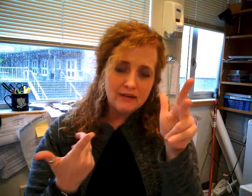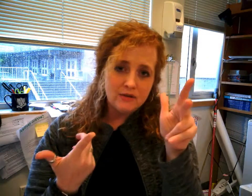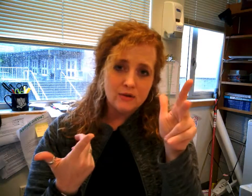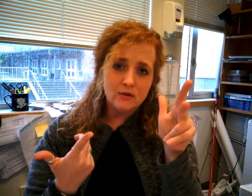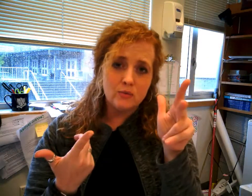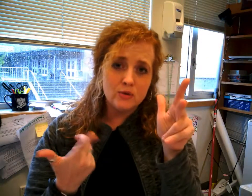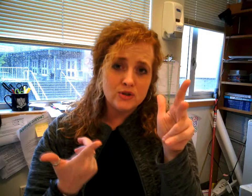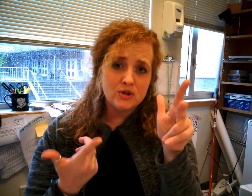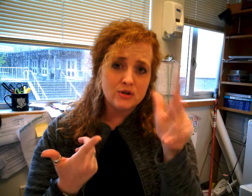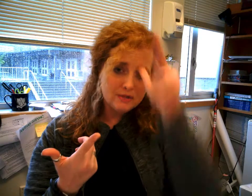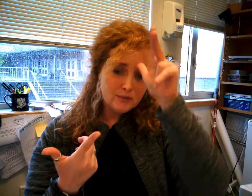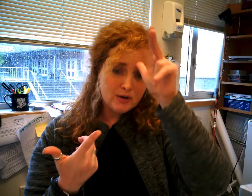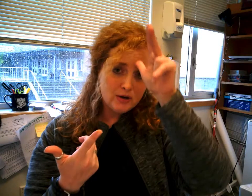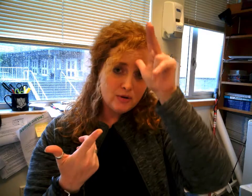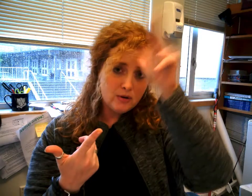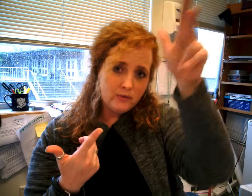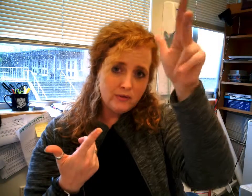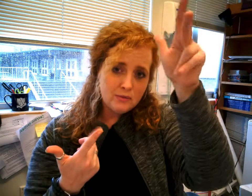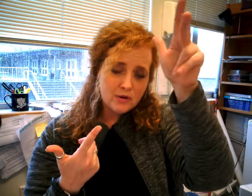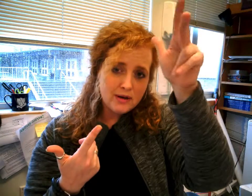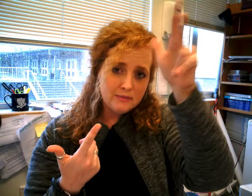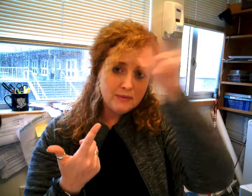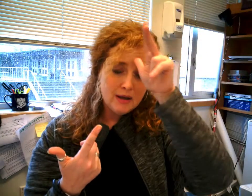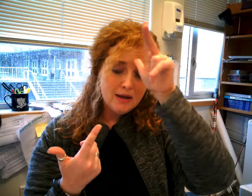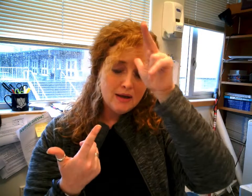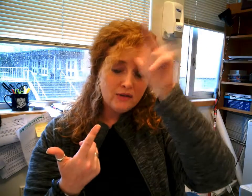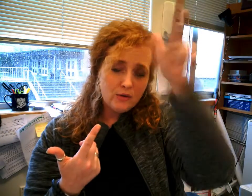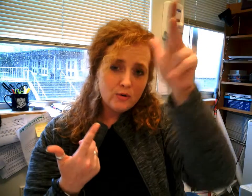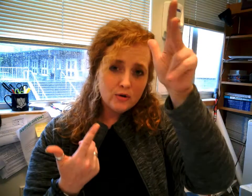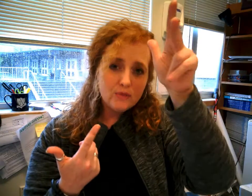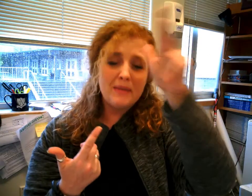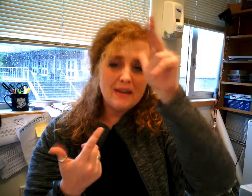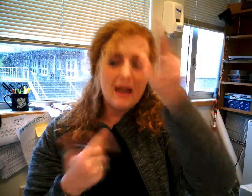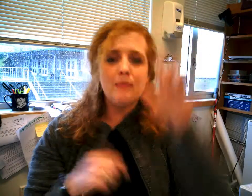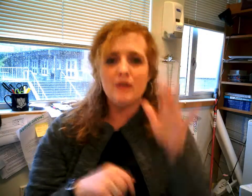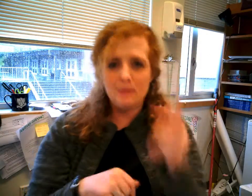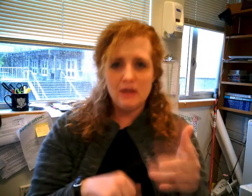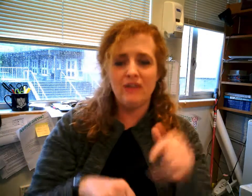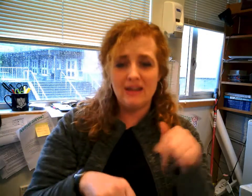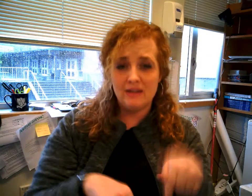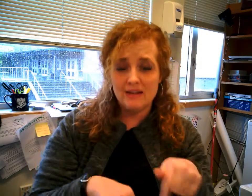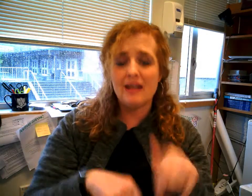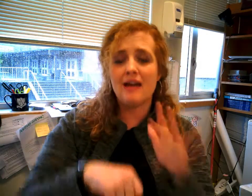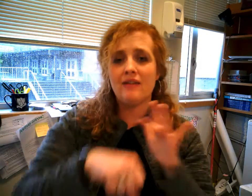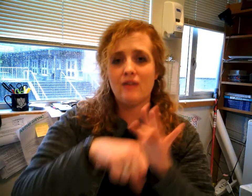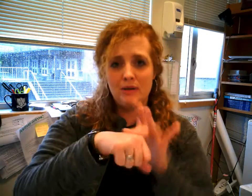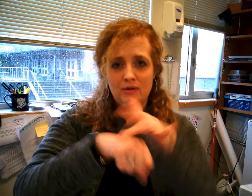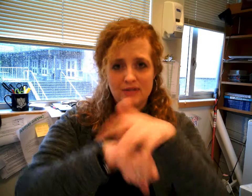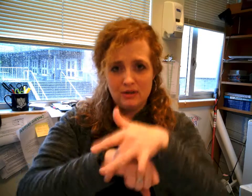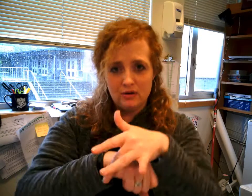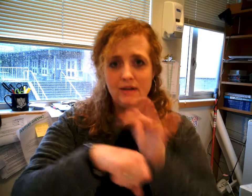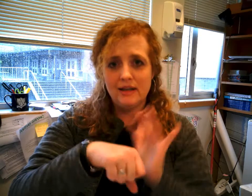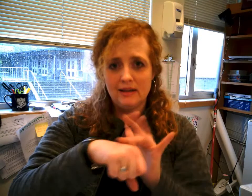the rooster when it crows in the morning. So, but I'm going to be using, in this class, I'll be using early like